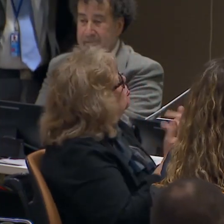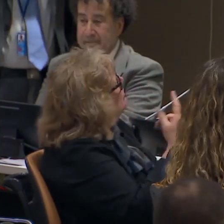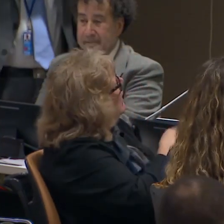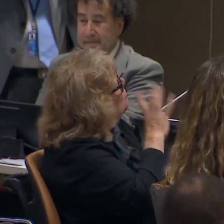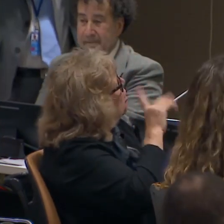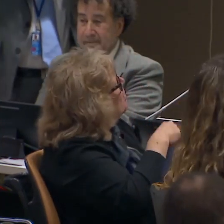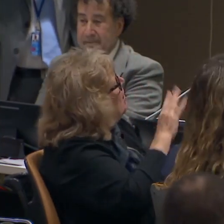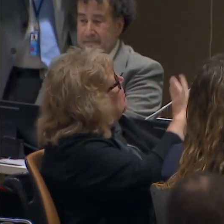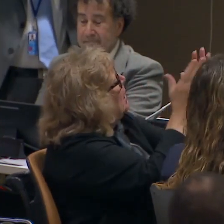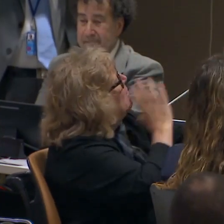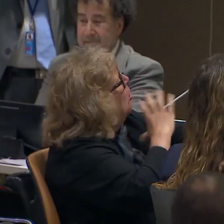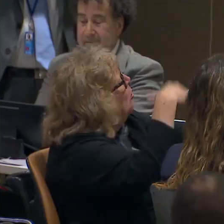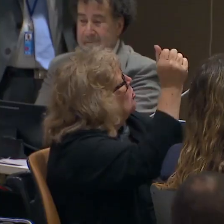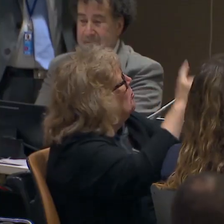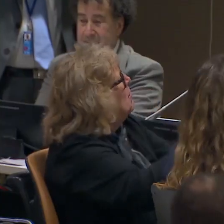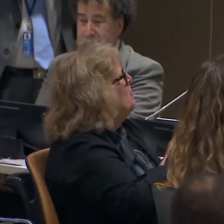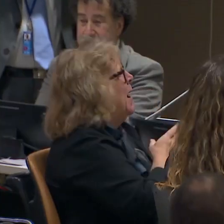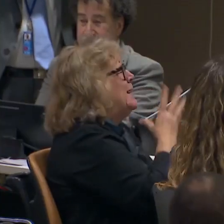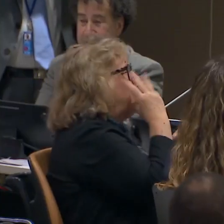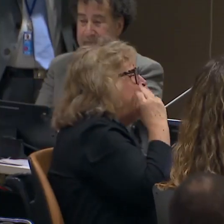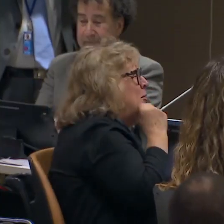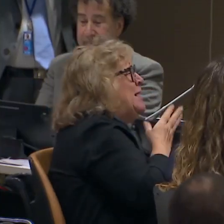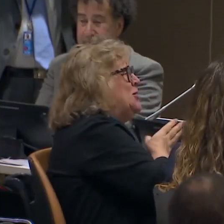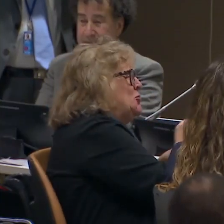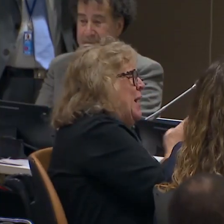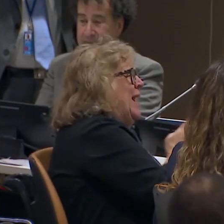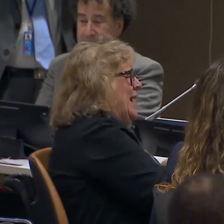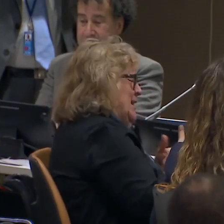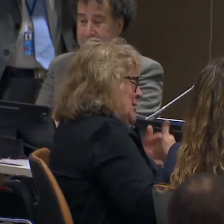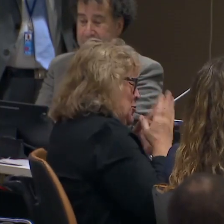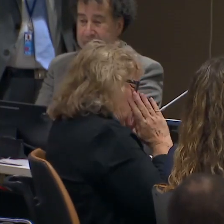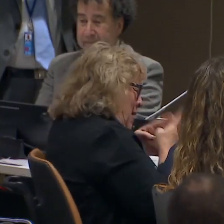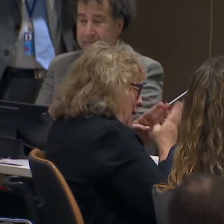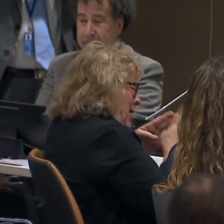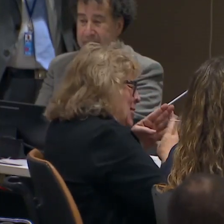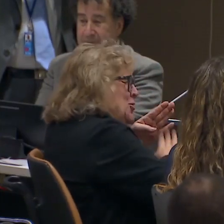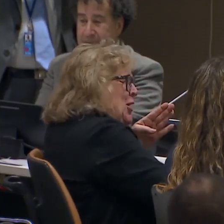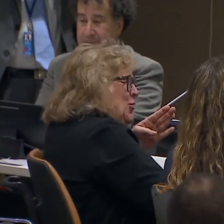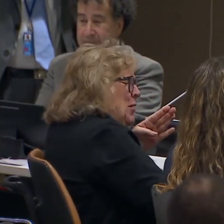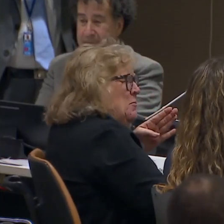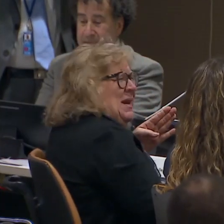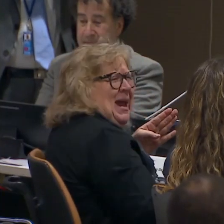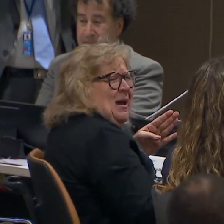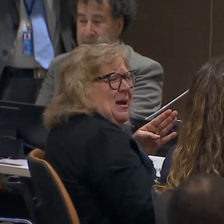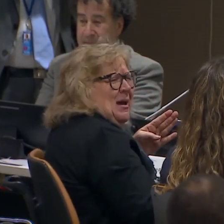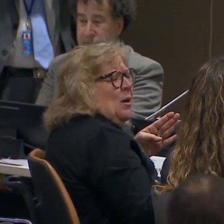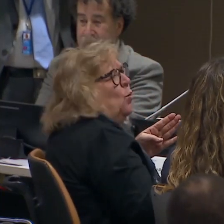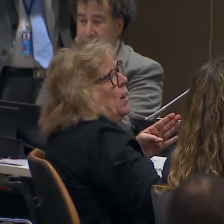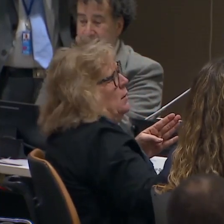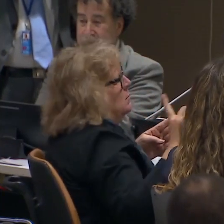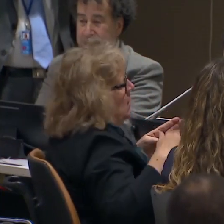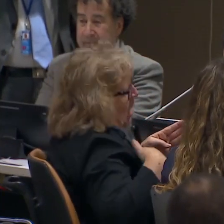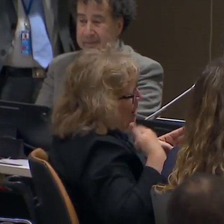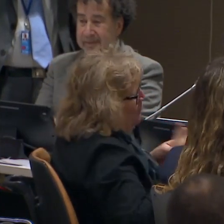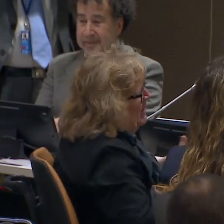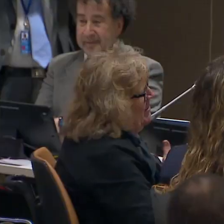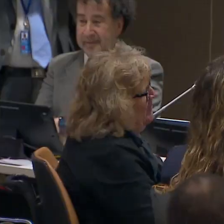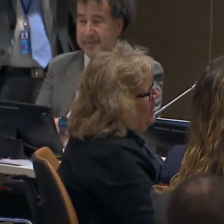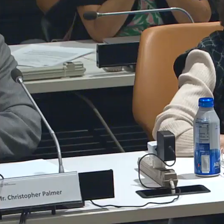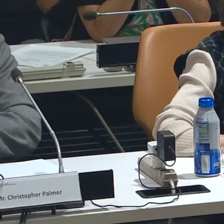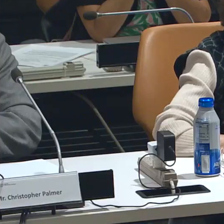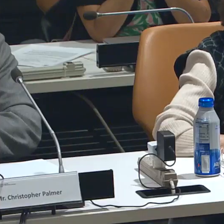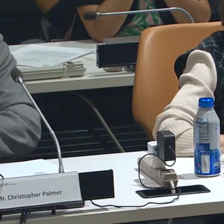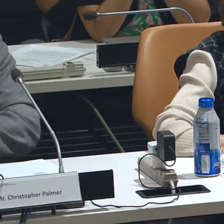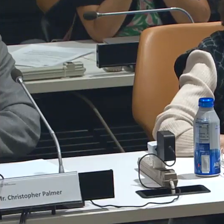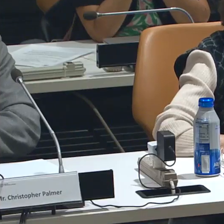senior citizens on the autism spectrum? Well, as Alistair has already mentioned, I've been in the field for a couple of years, at